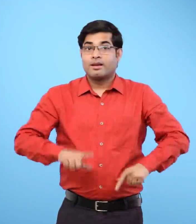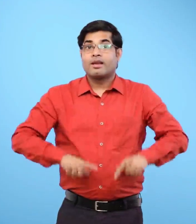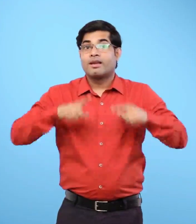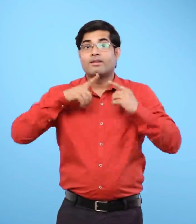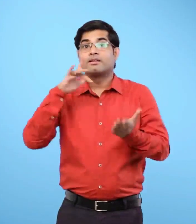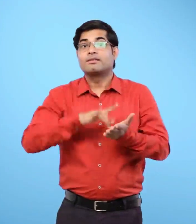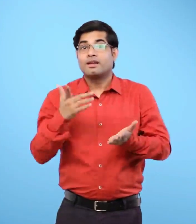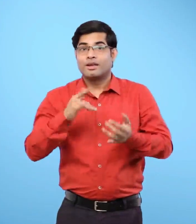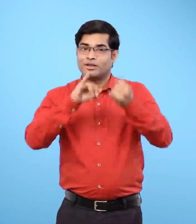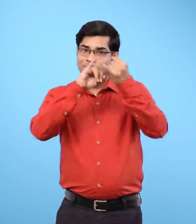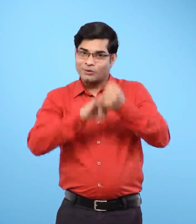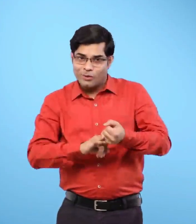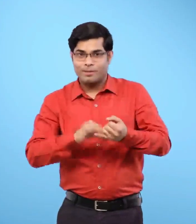I live in Chennai.